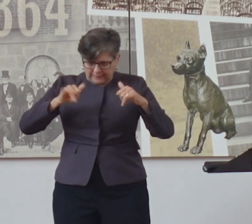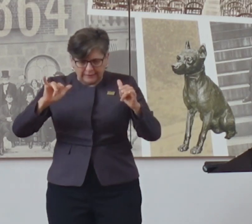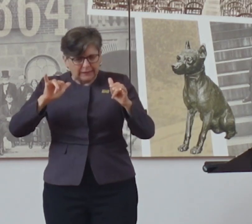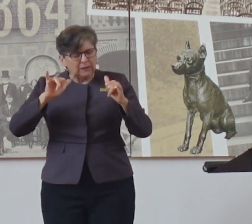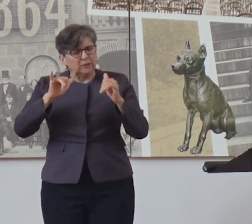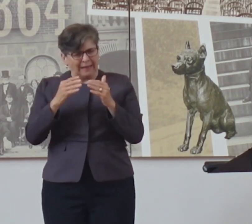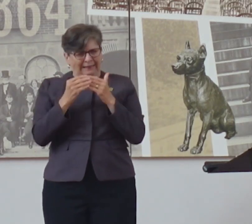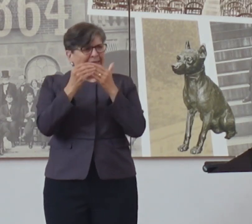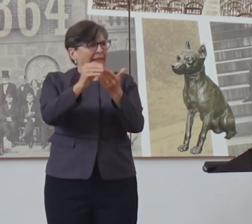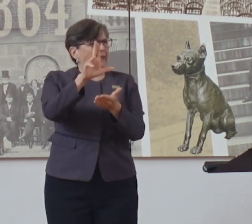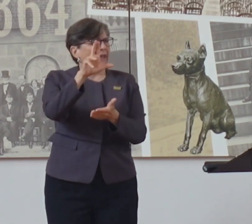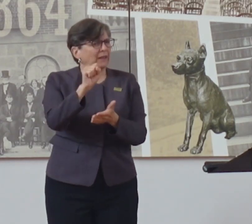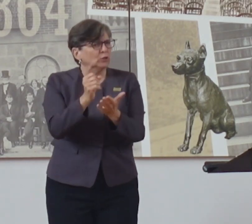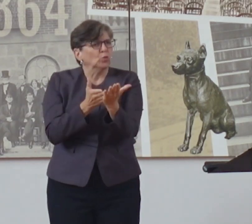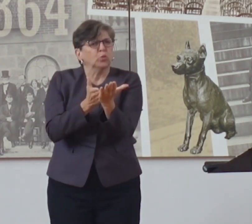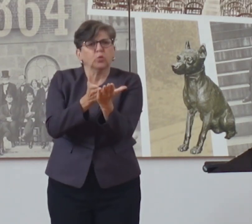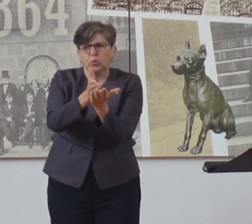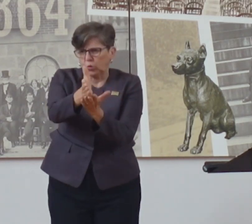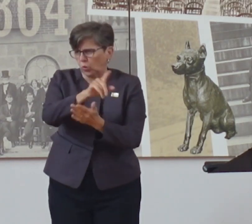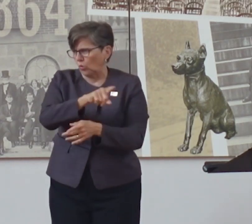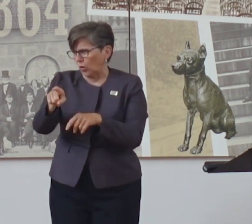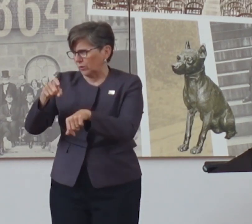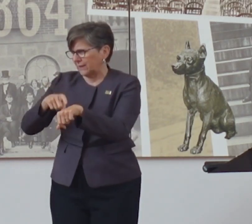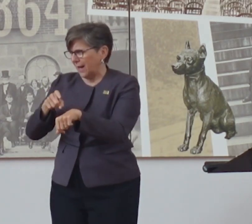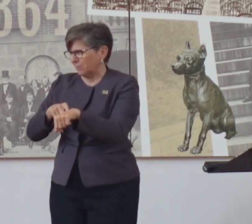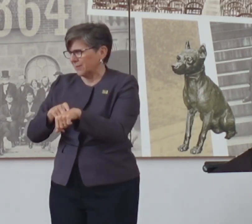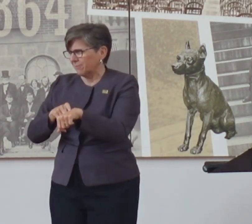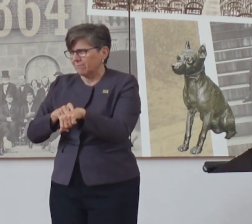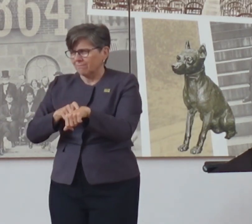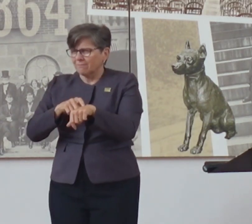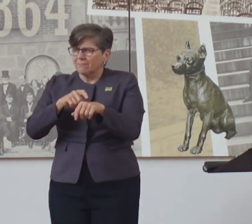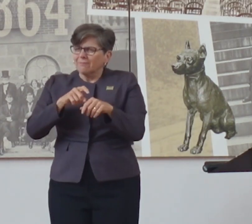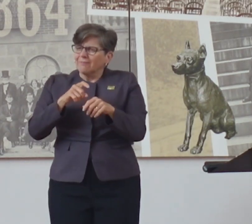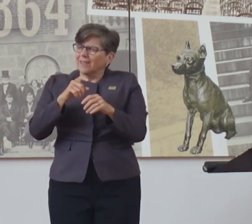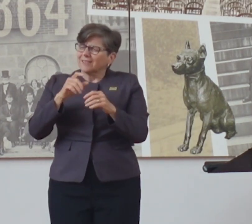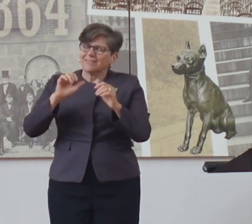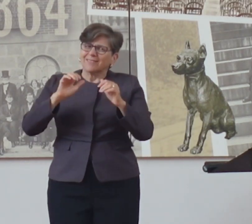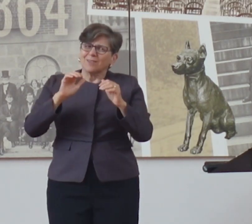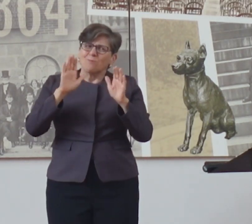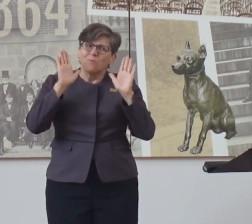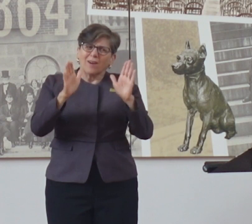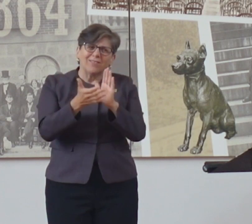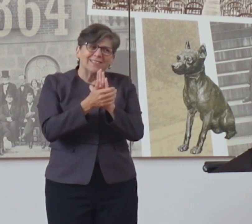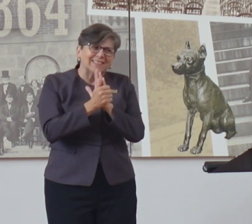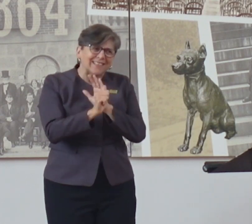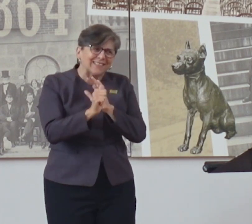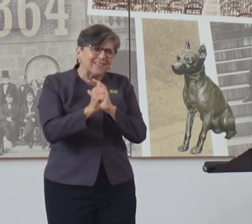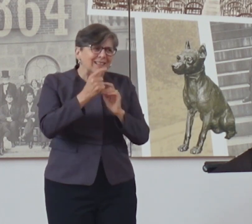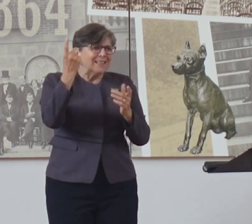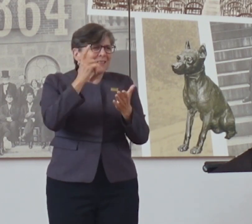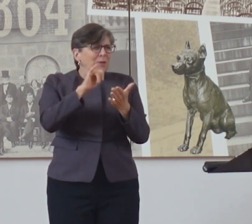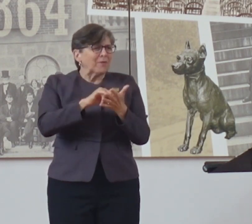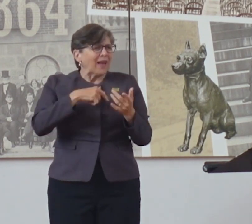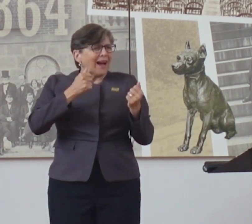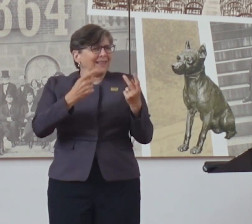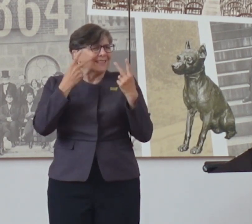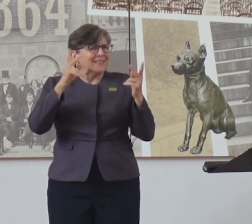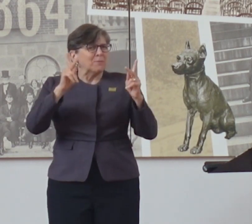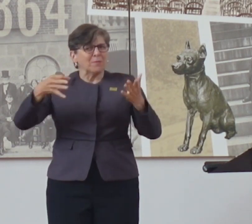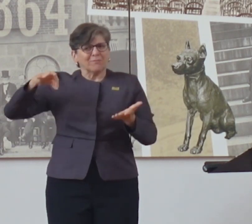she faced, she was able to lead us through those difficult times. And that's a remarkable skill for someone to